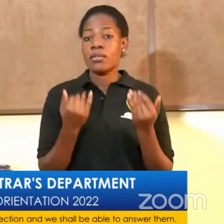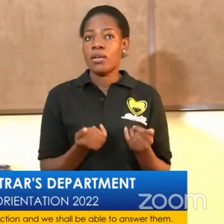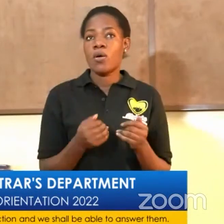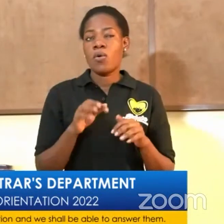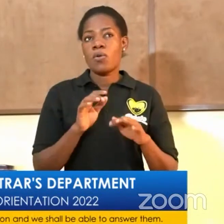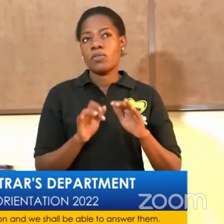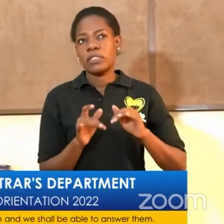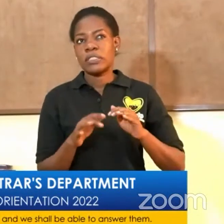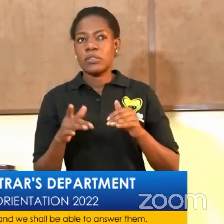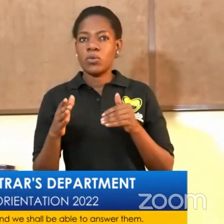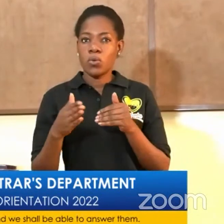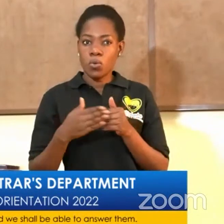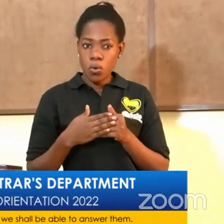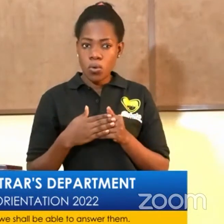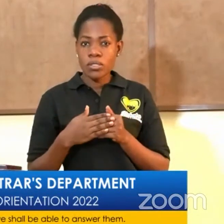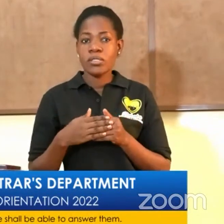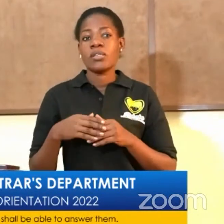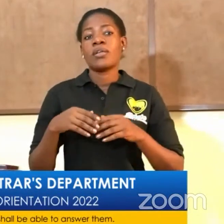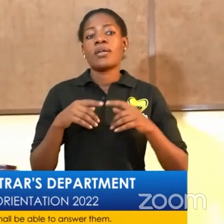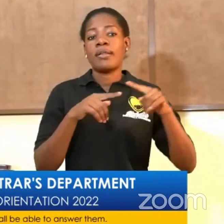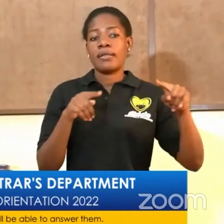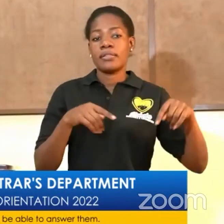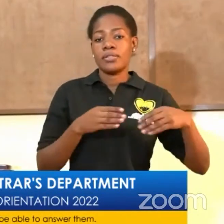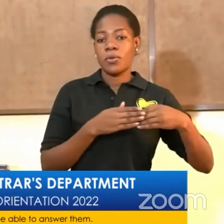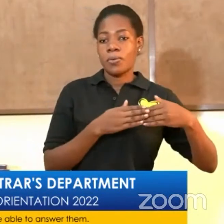close, classes open.